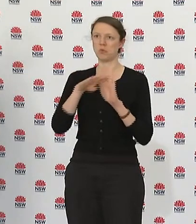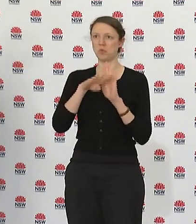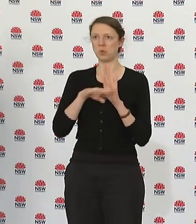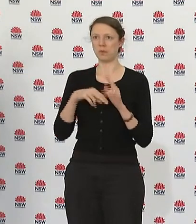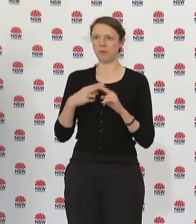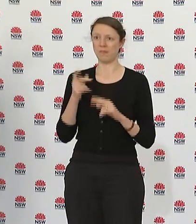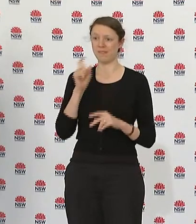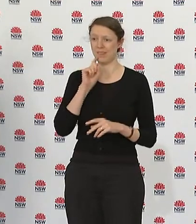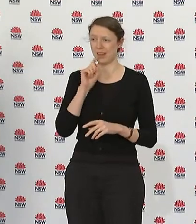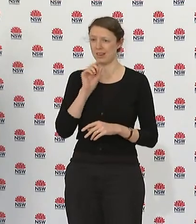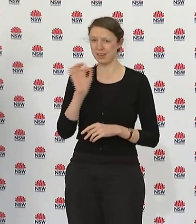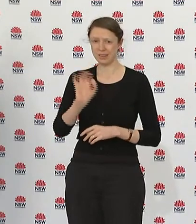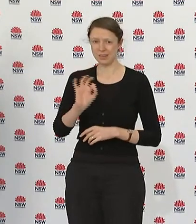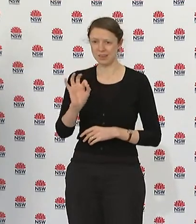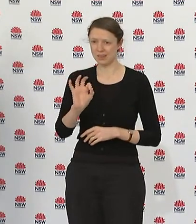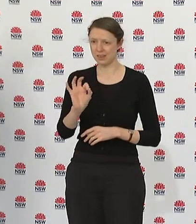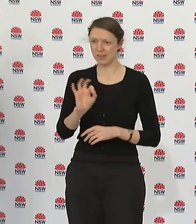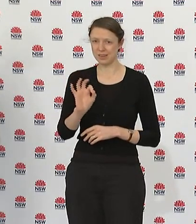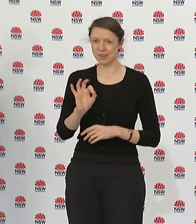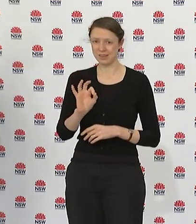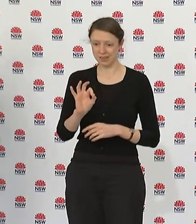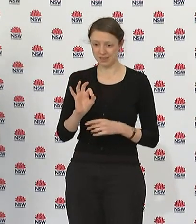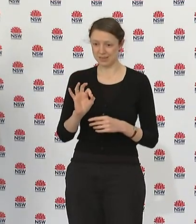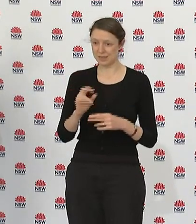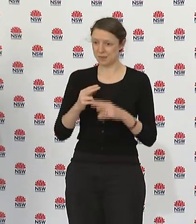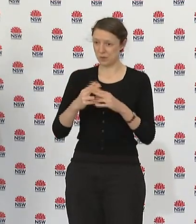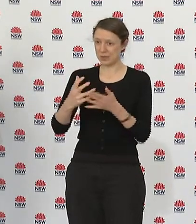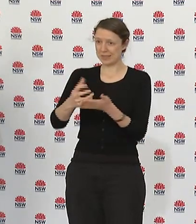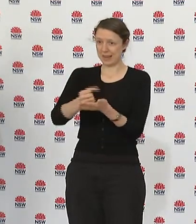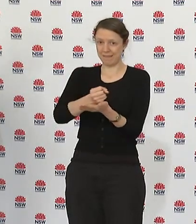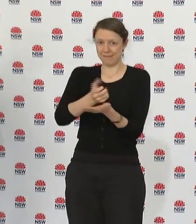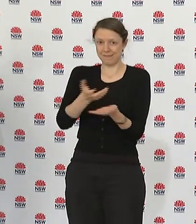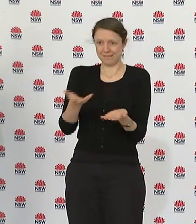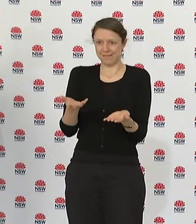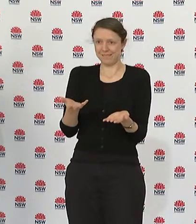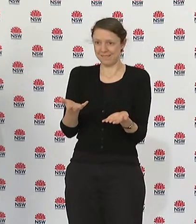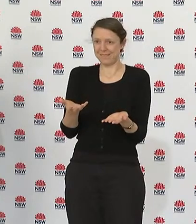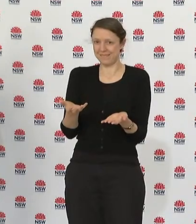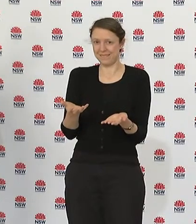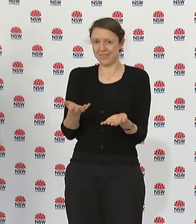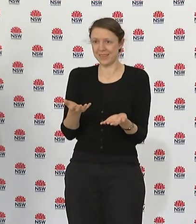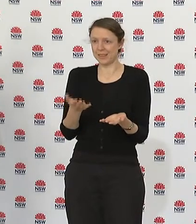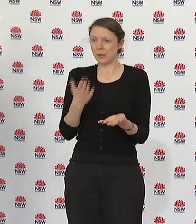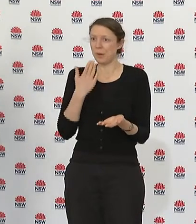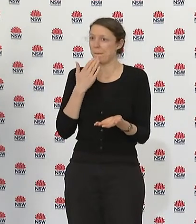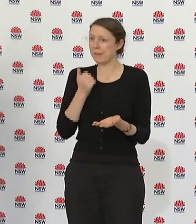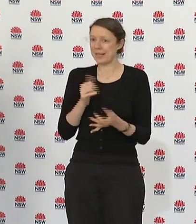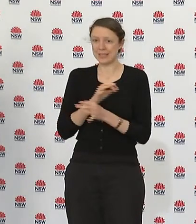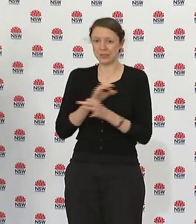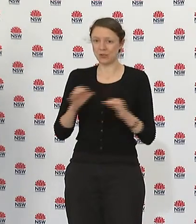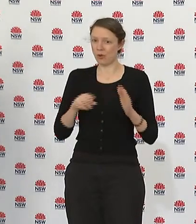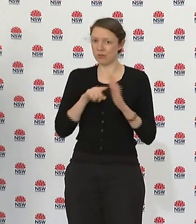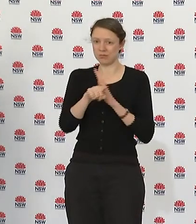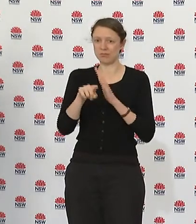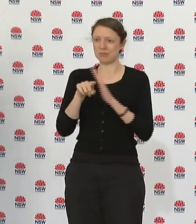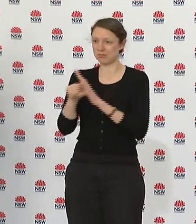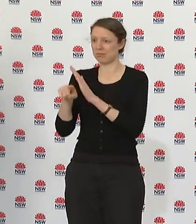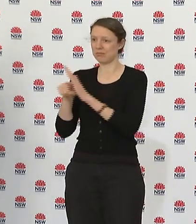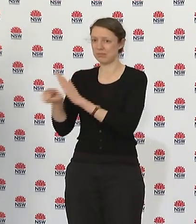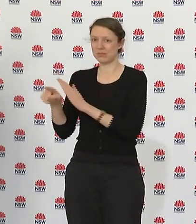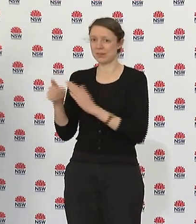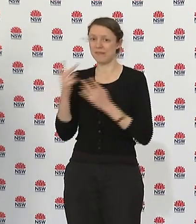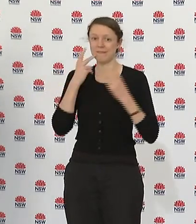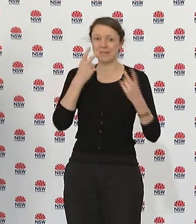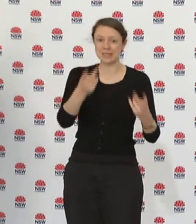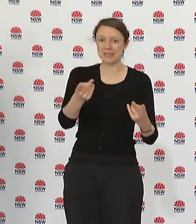fun. It's to actually keep people safe. So don't go out, don't do anything you shouldn't be doing, and don't go and visit other